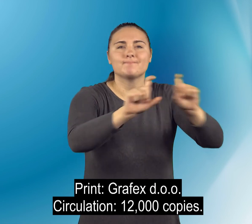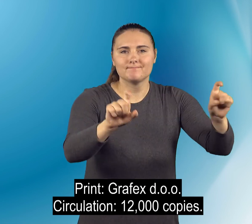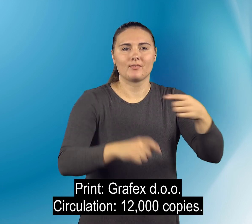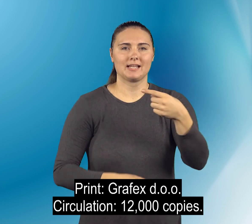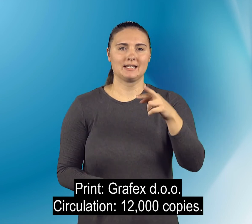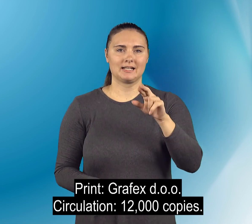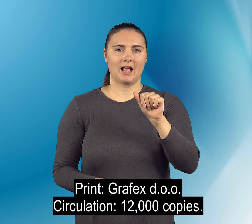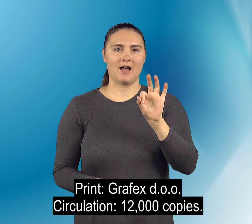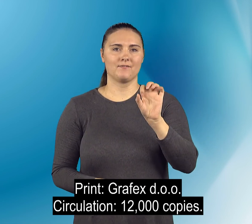Graphics DO.